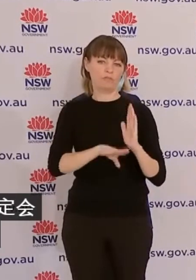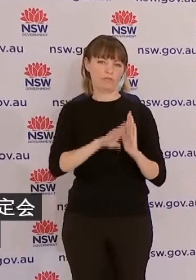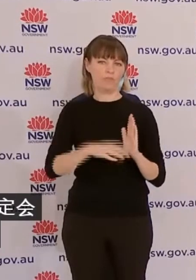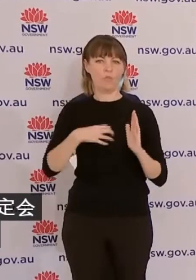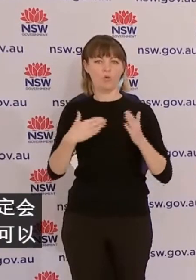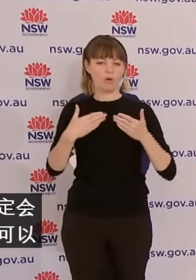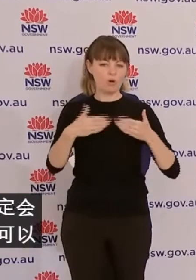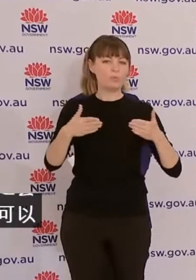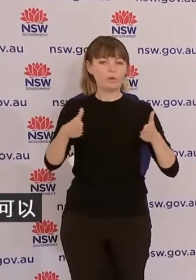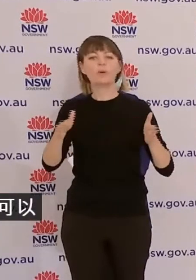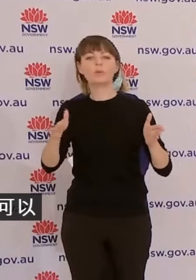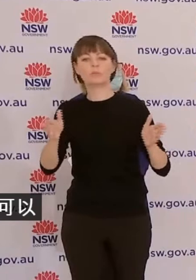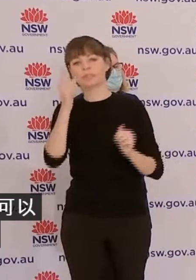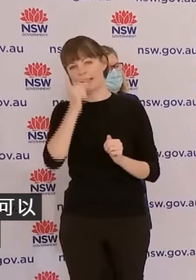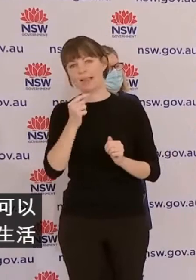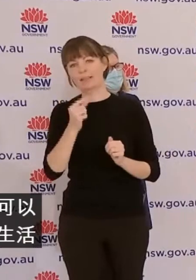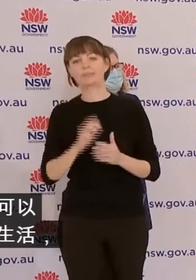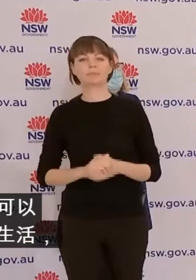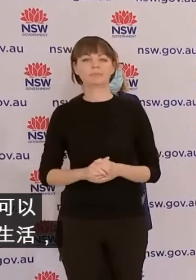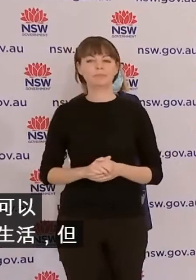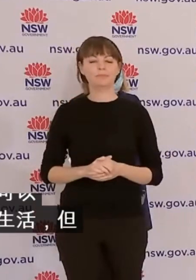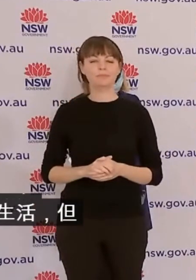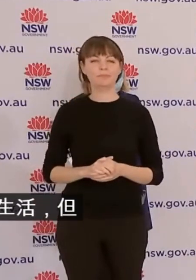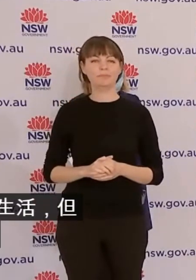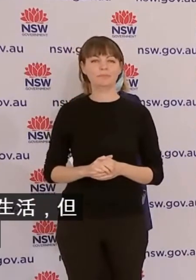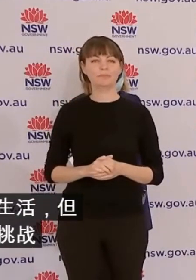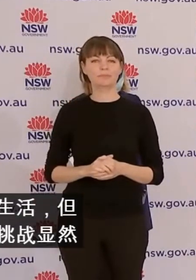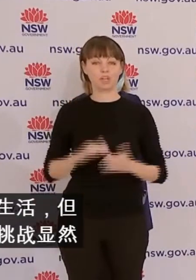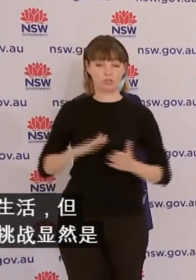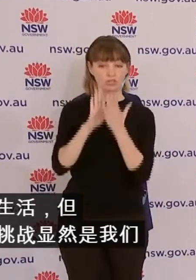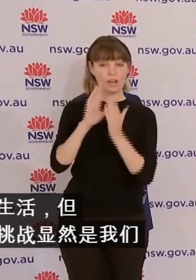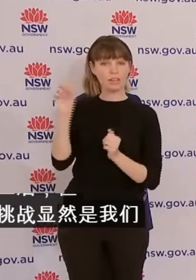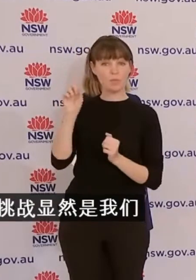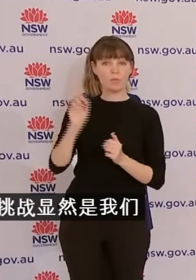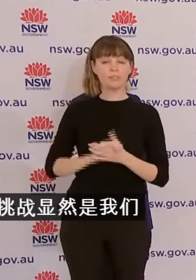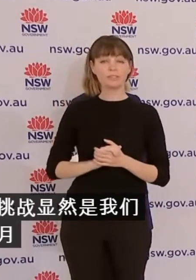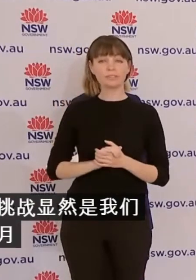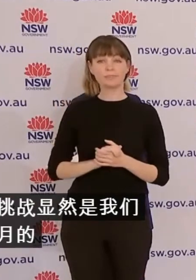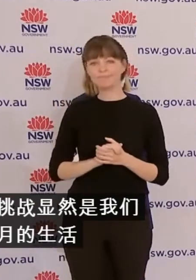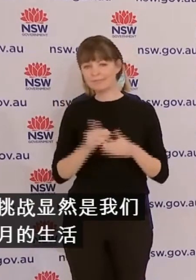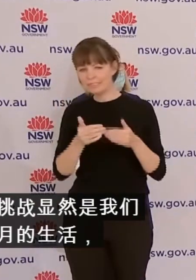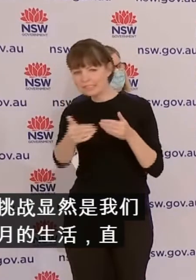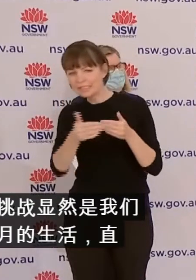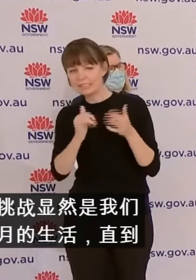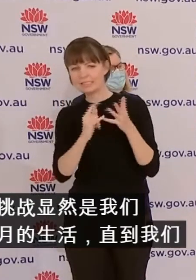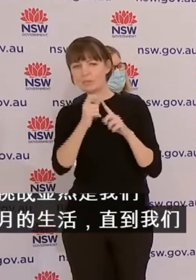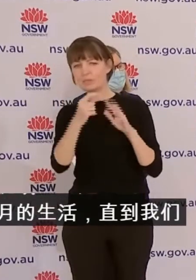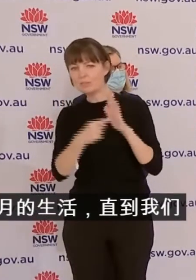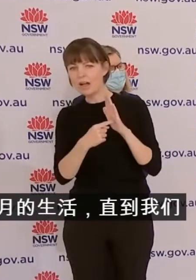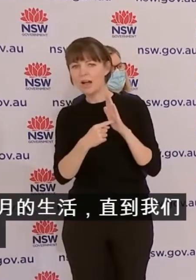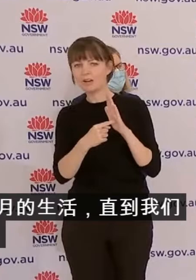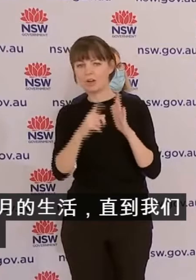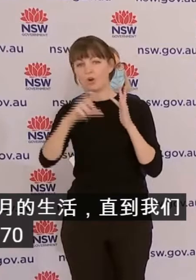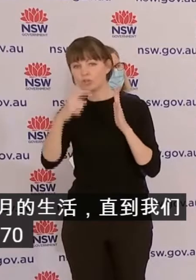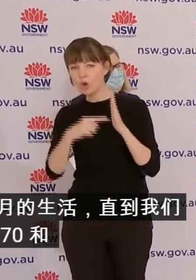we can look forward to having a normal existence. But the challenge for us is obviously how we live in September and October until